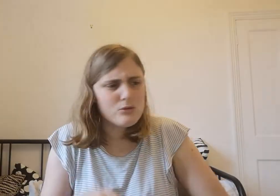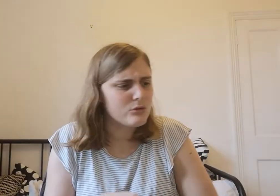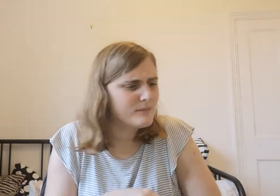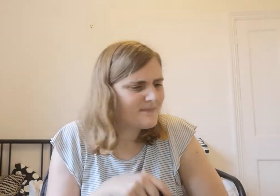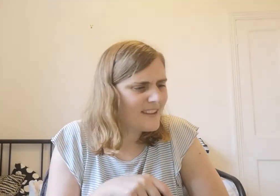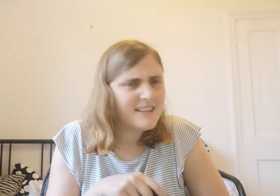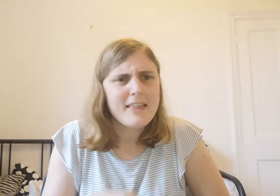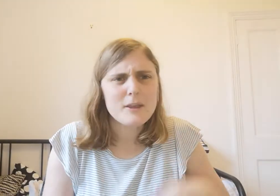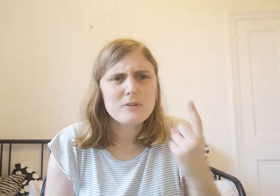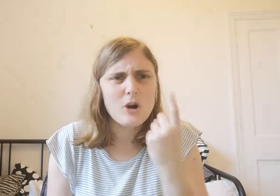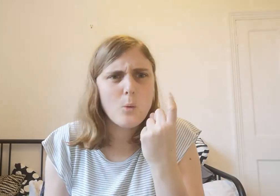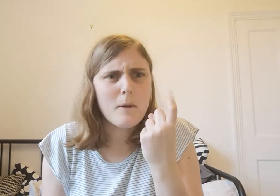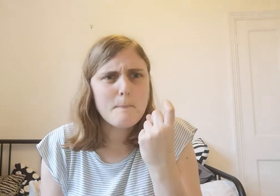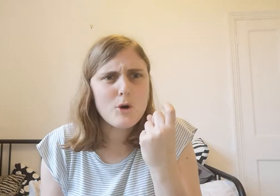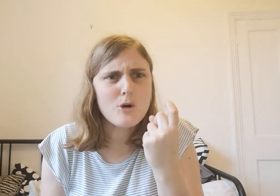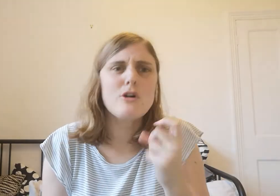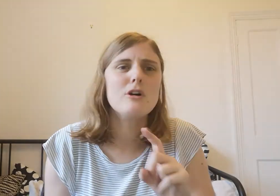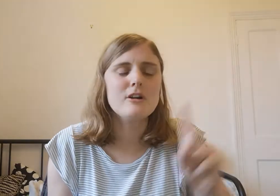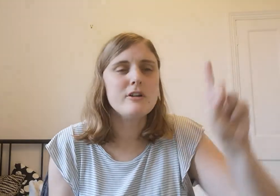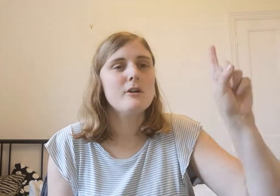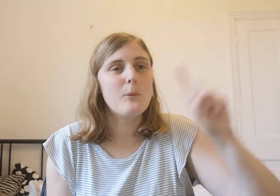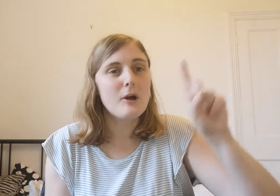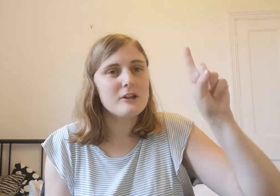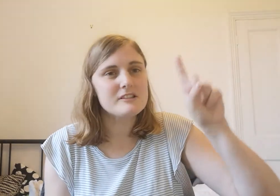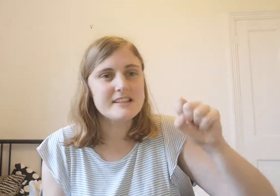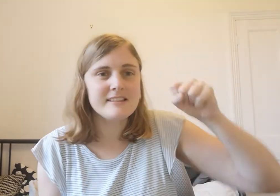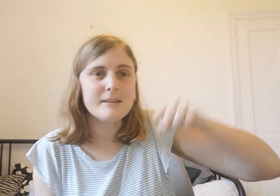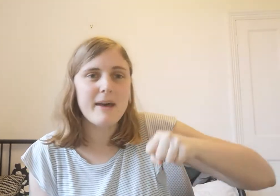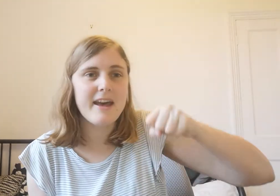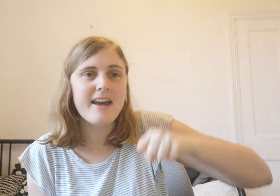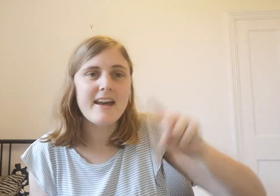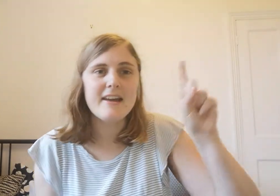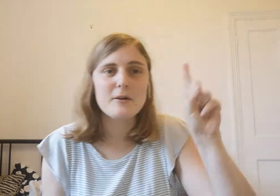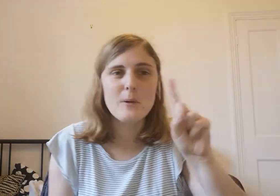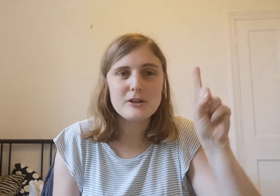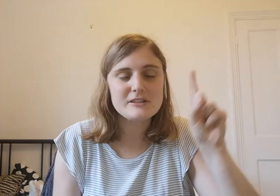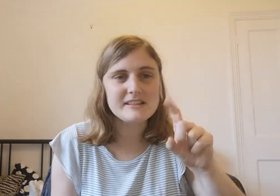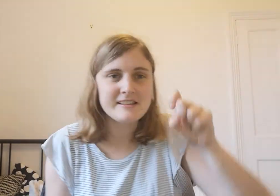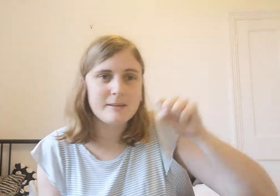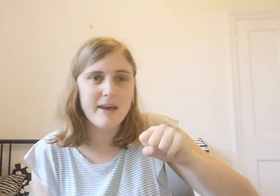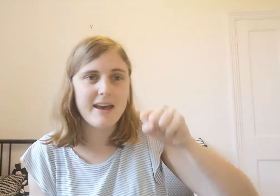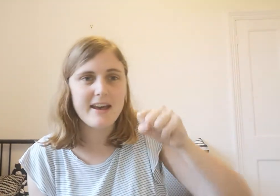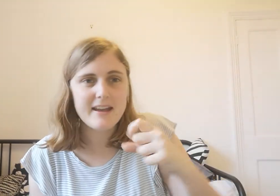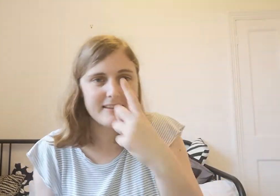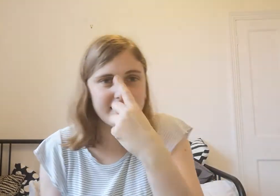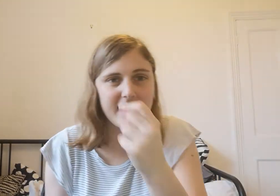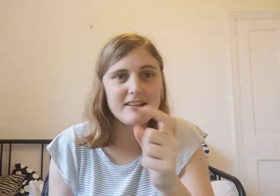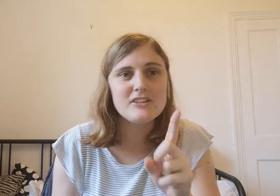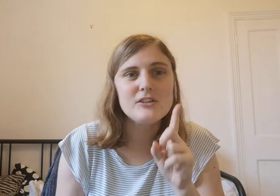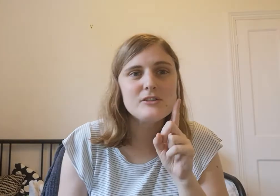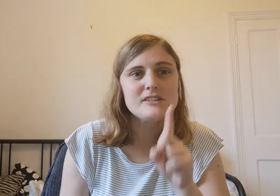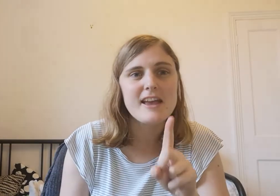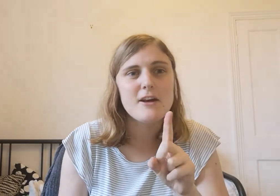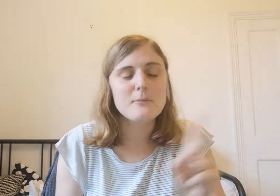Ooh, I think we've got one more. What's in the bag? What's in the bag? Can you tell